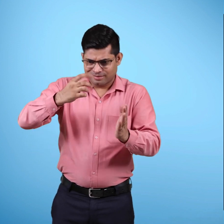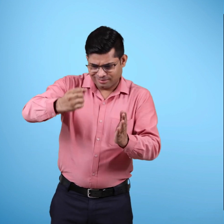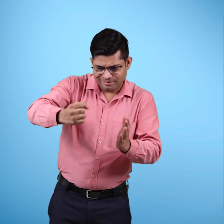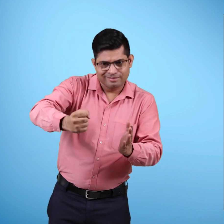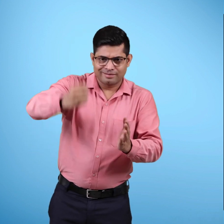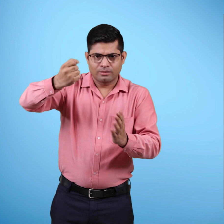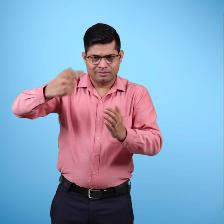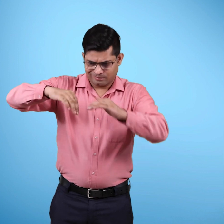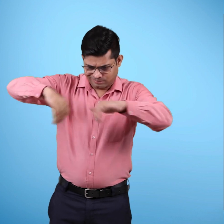Dig out a few.